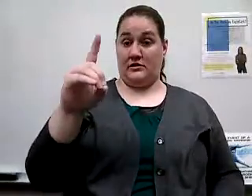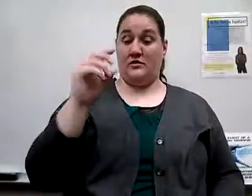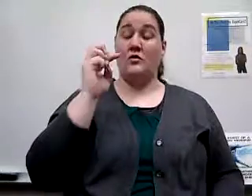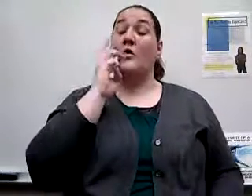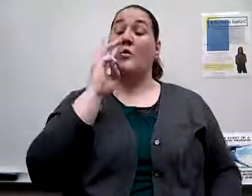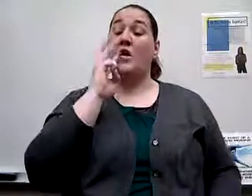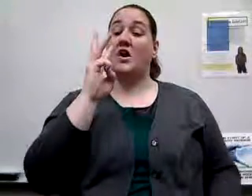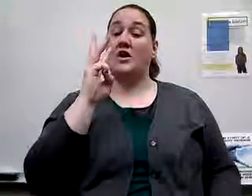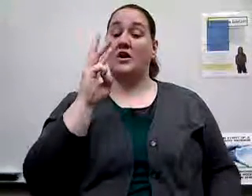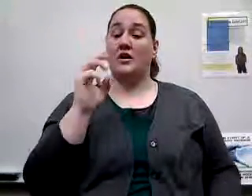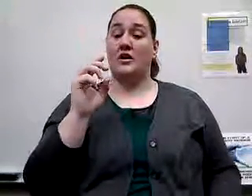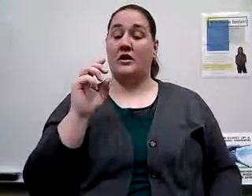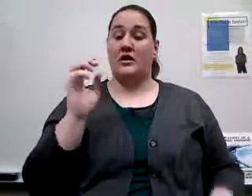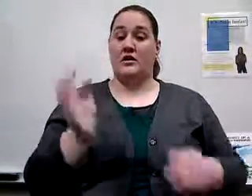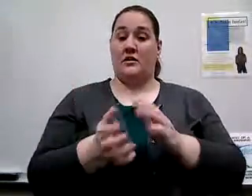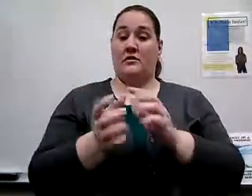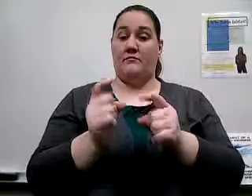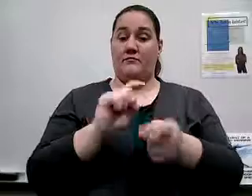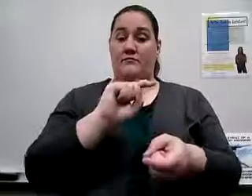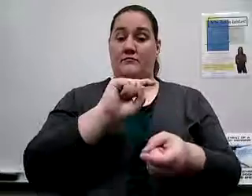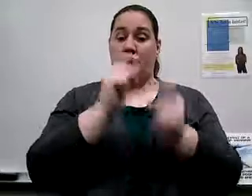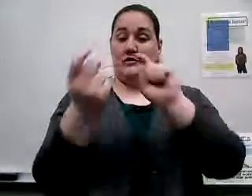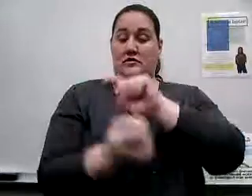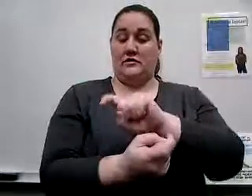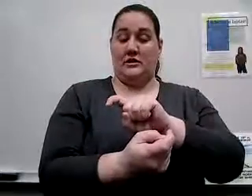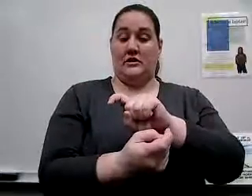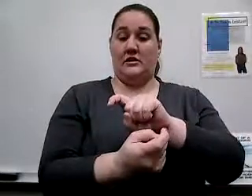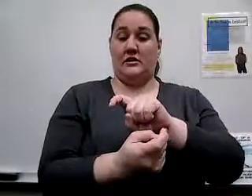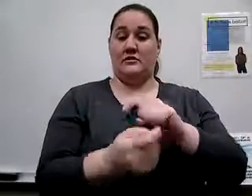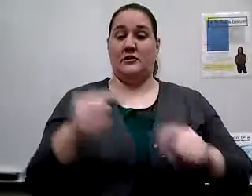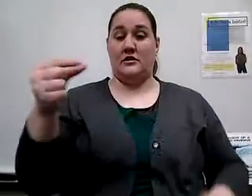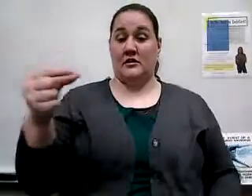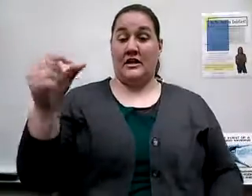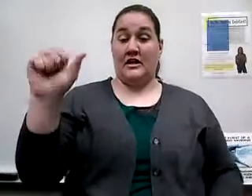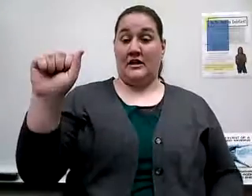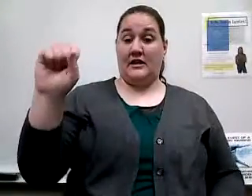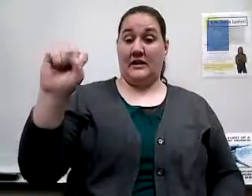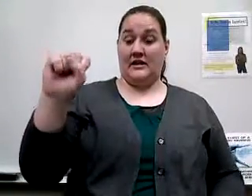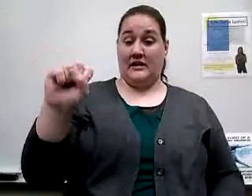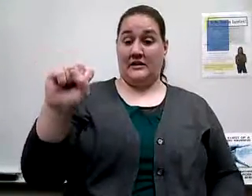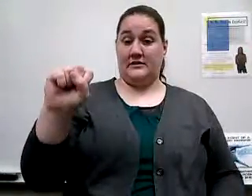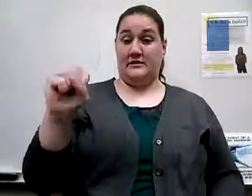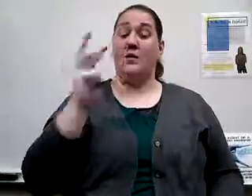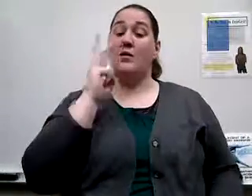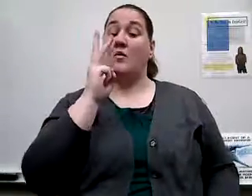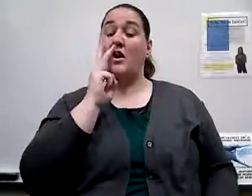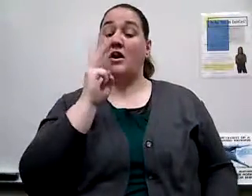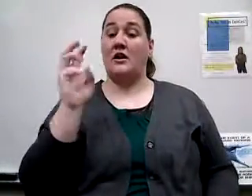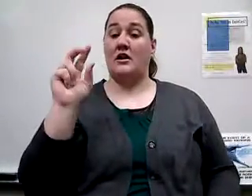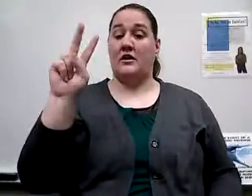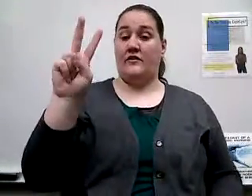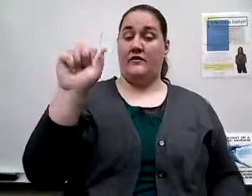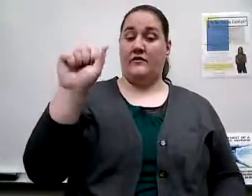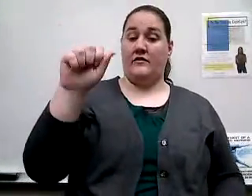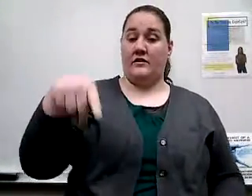Thinking about evaporation, we've talked about several possibilities or examples of evaporation. When we talked about